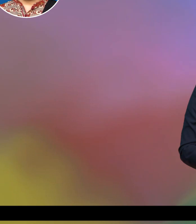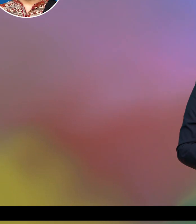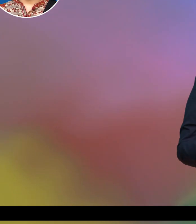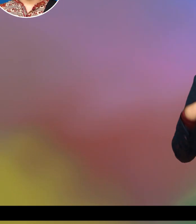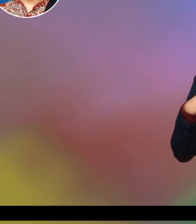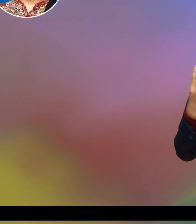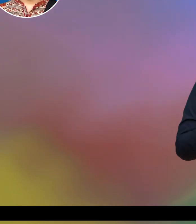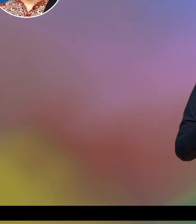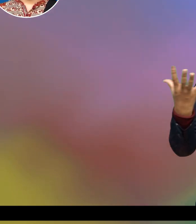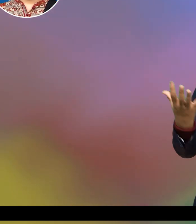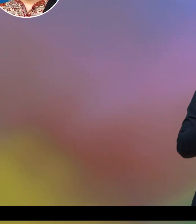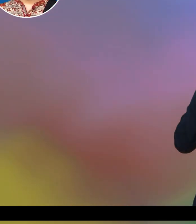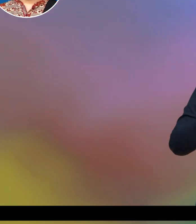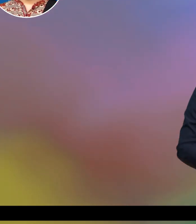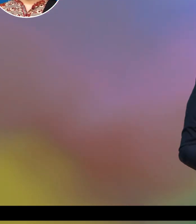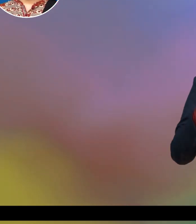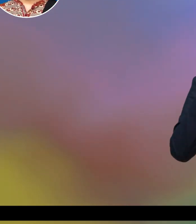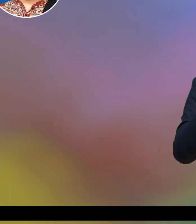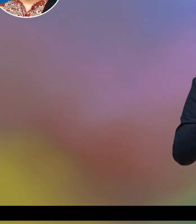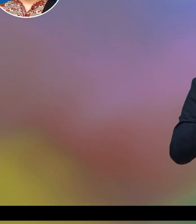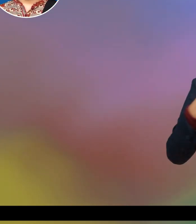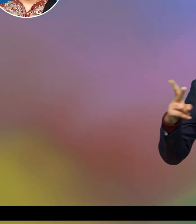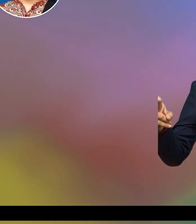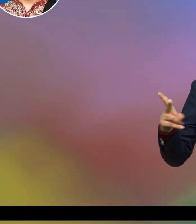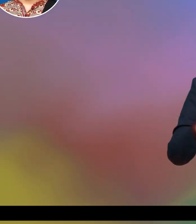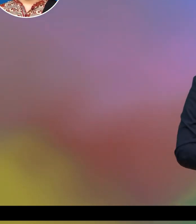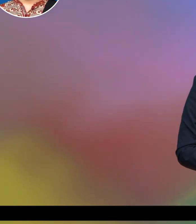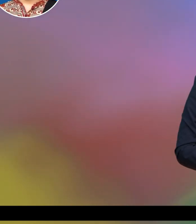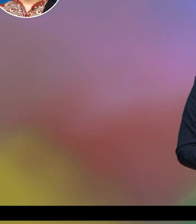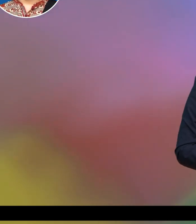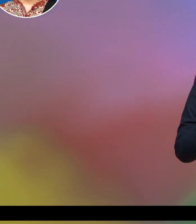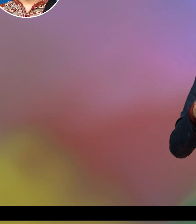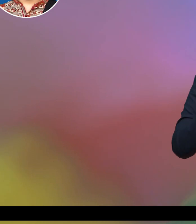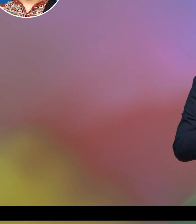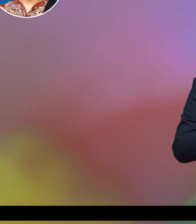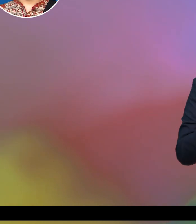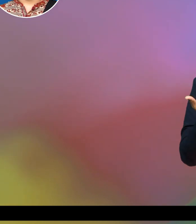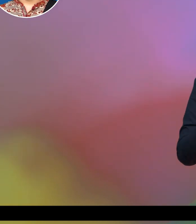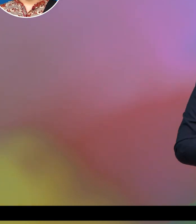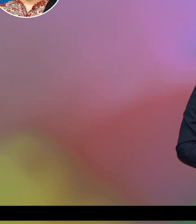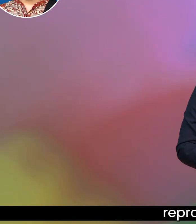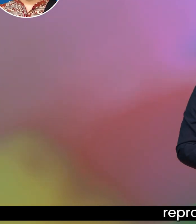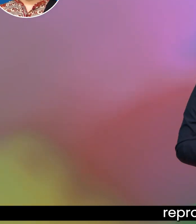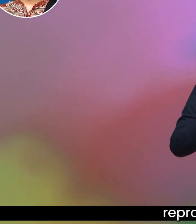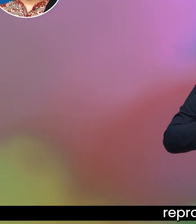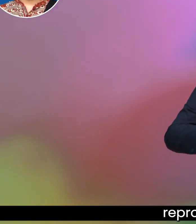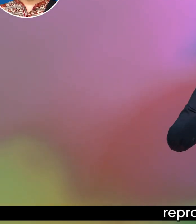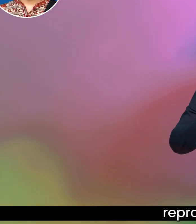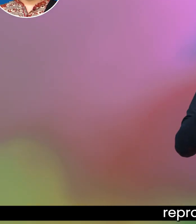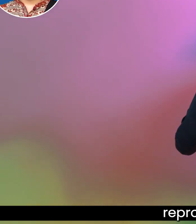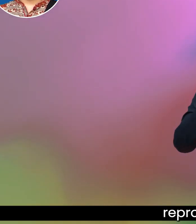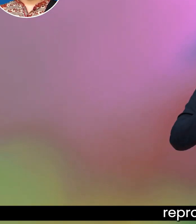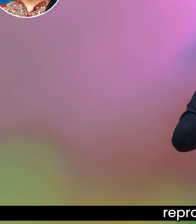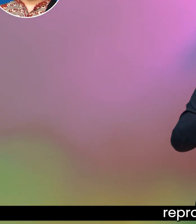We find great variations in the period of reproduction